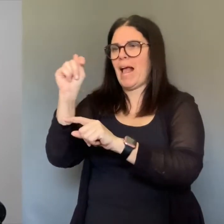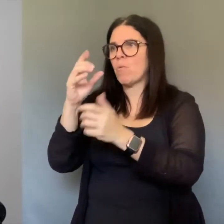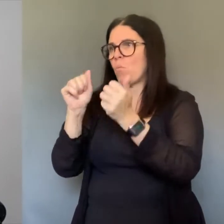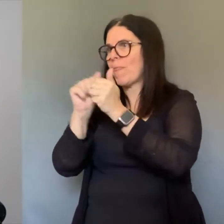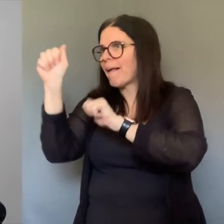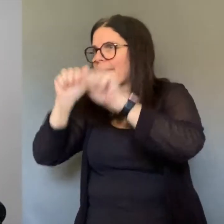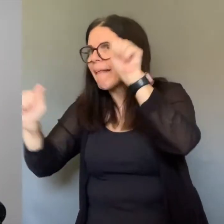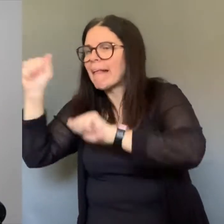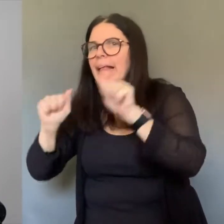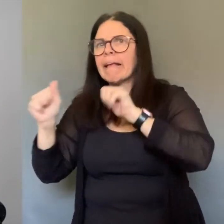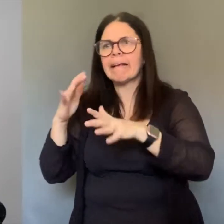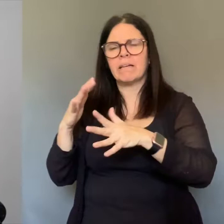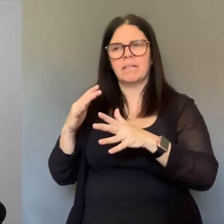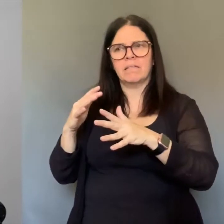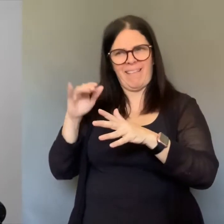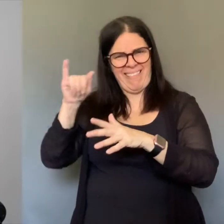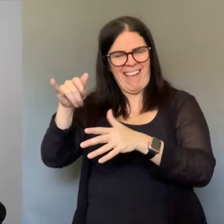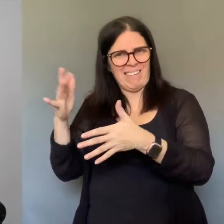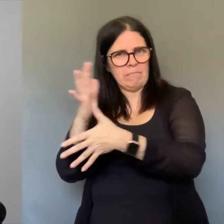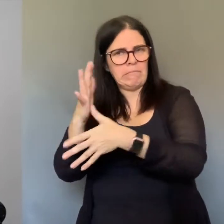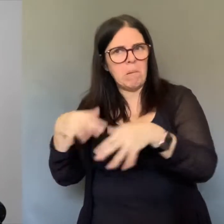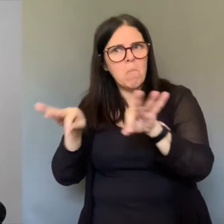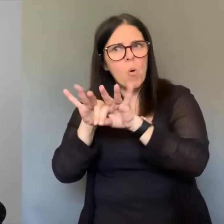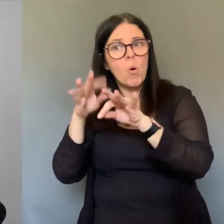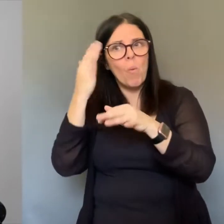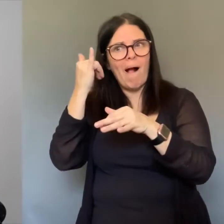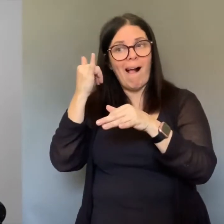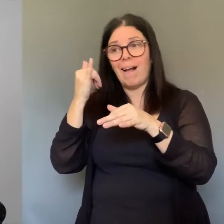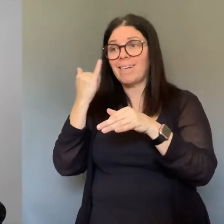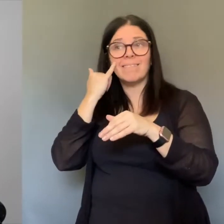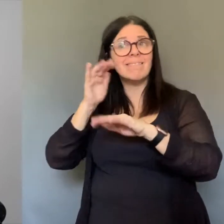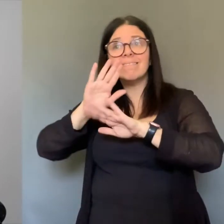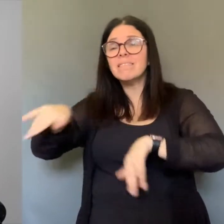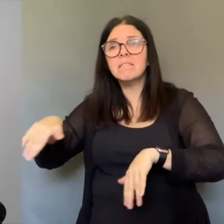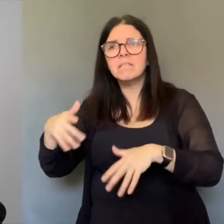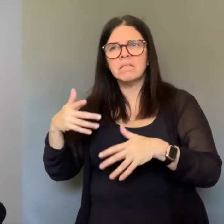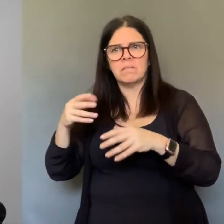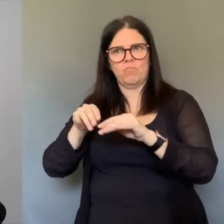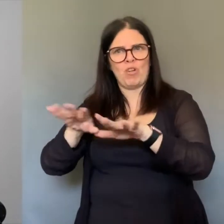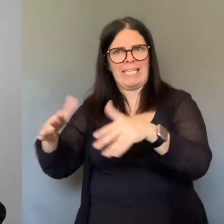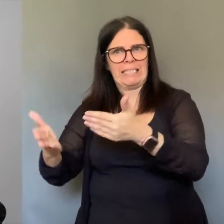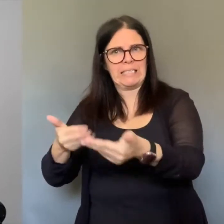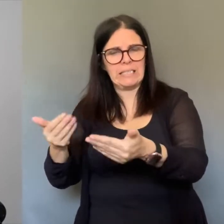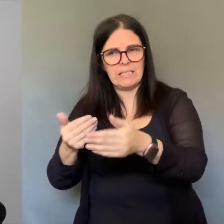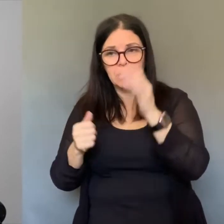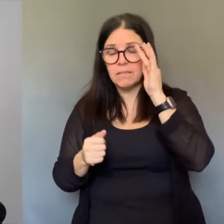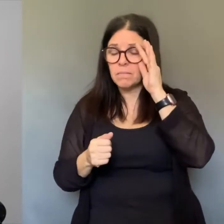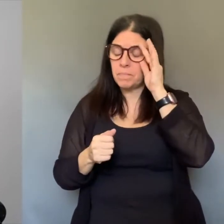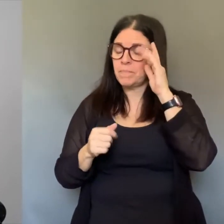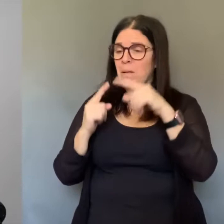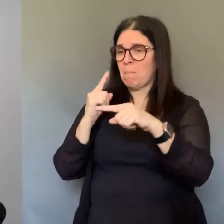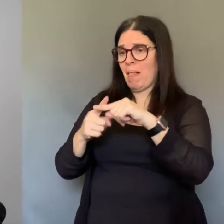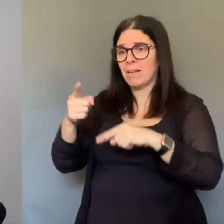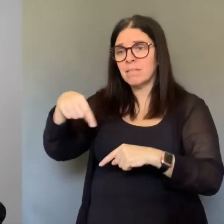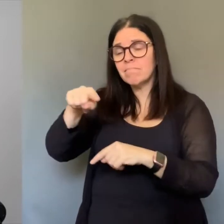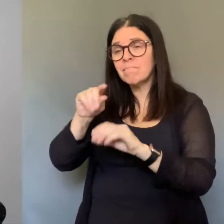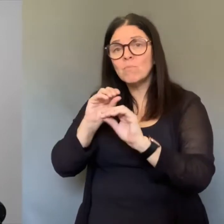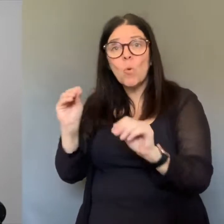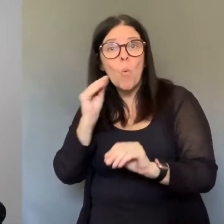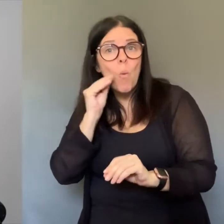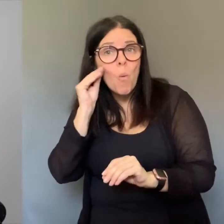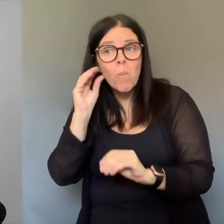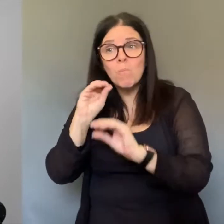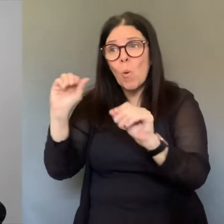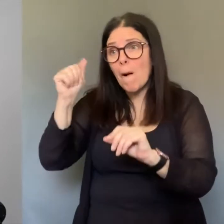launder their clothes, or access proper bathroom facilities, which are all important for protection against the spread of infection.